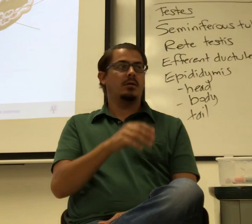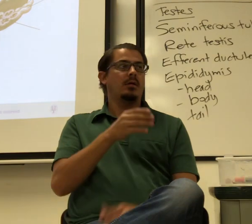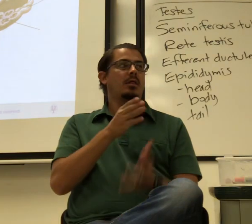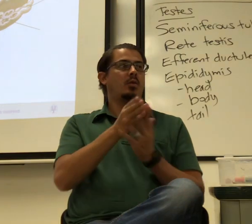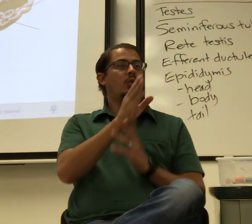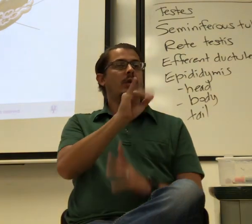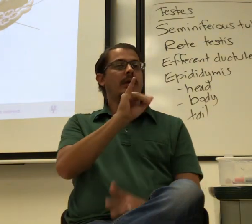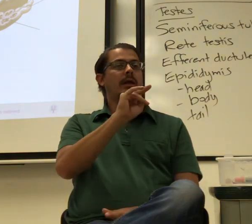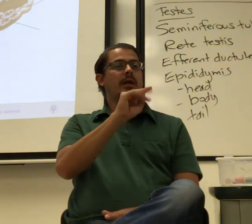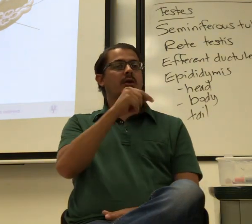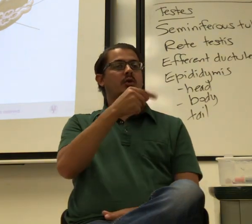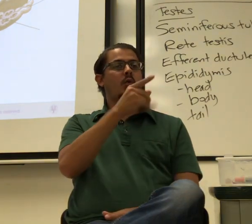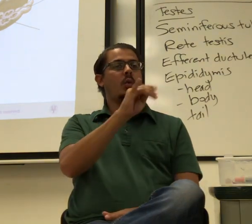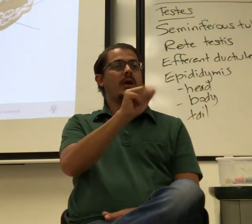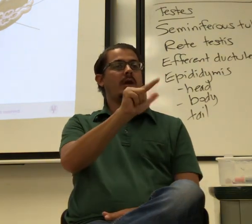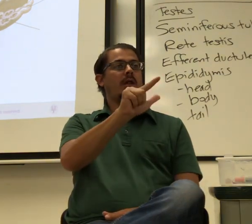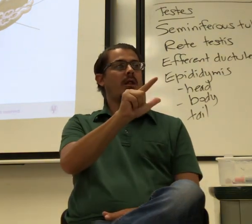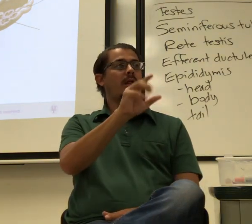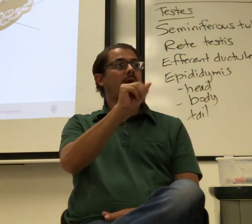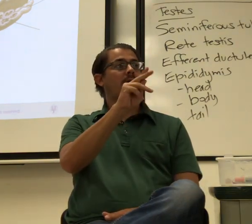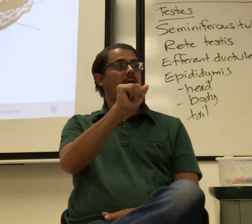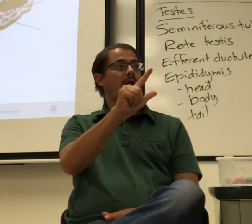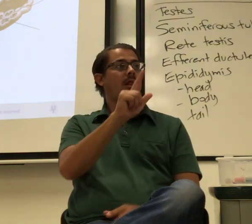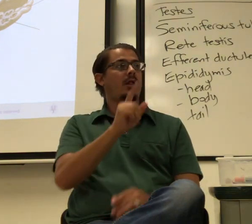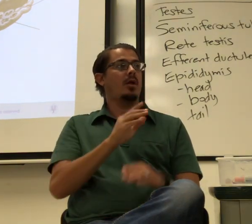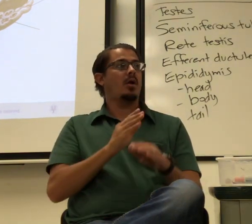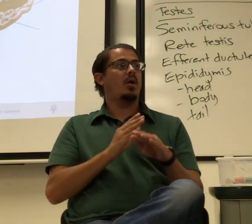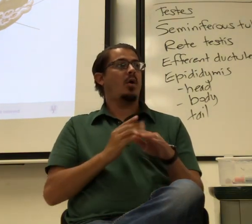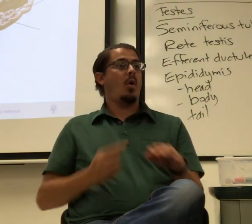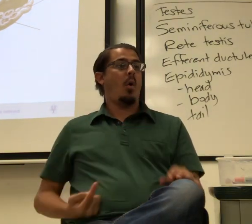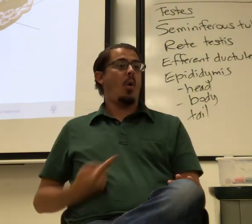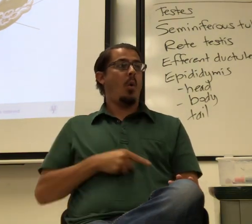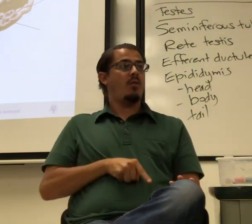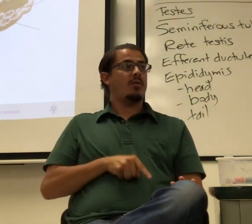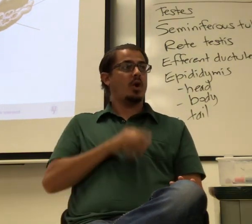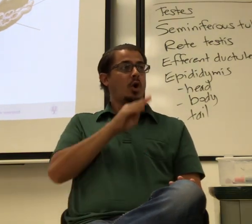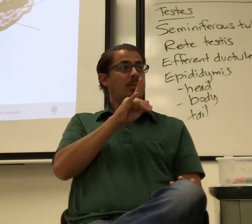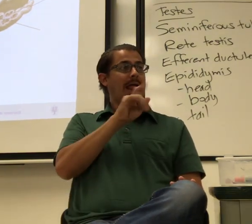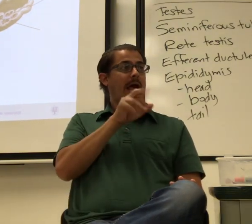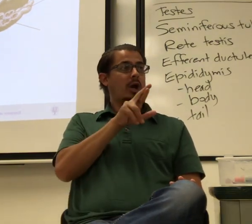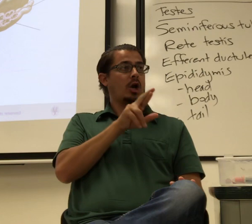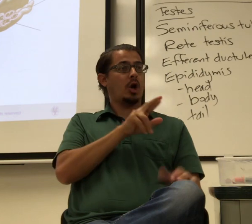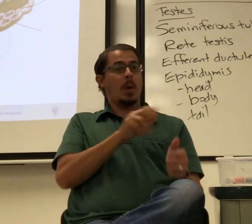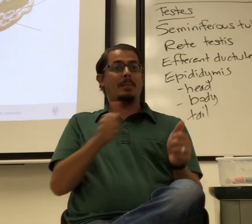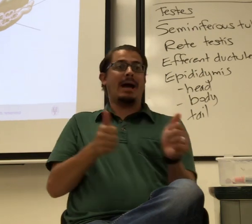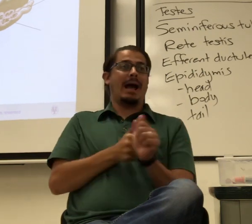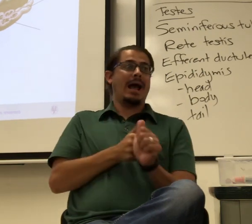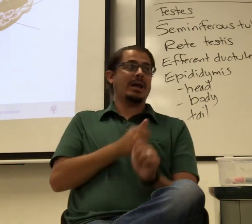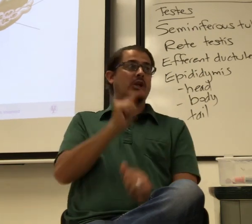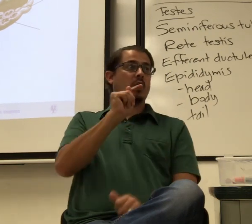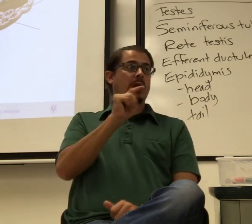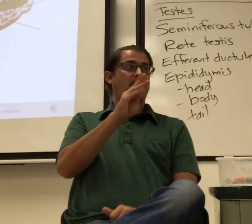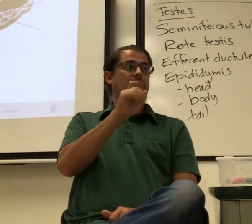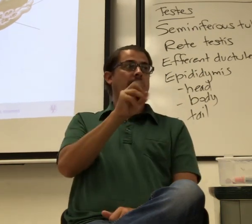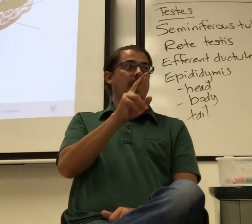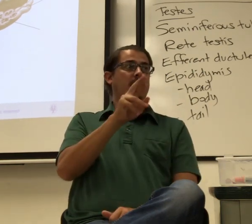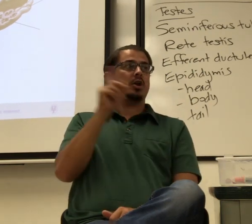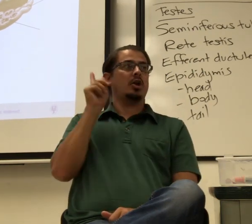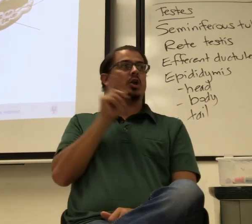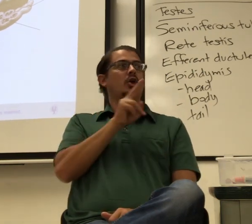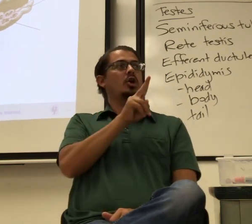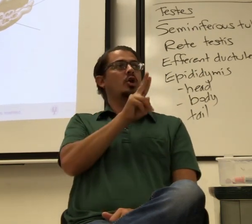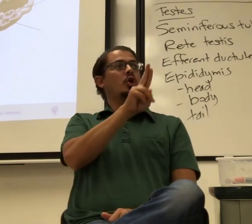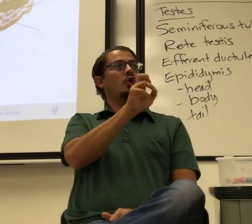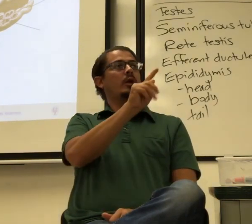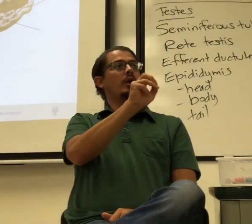Kill myself up here. Remove that. It's going to go over the bladder. It's going to go behind the urinary bladder. There's the ureter,